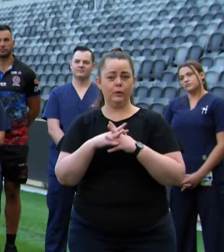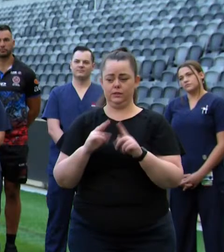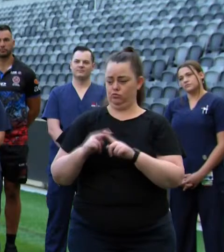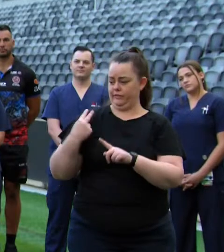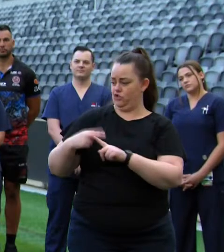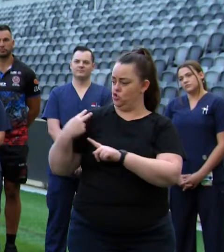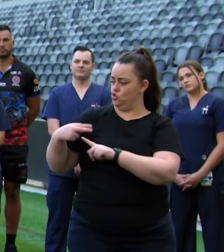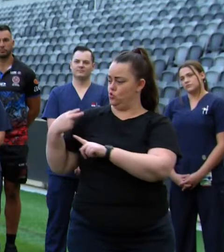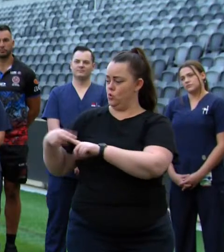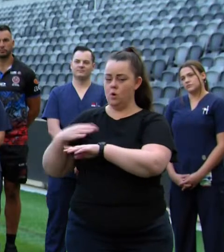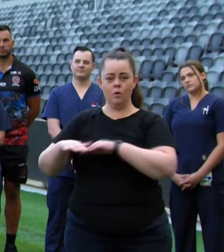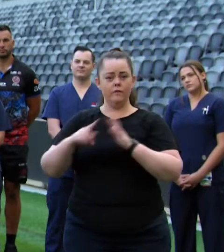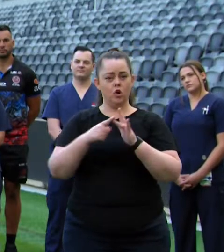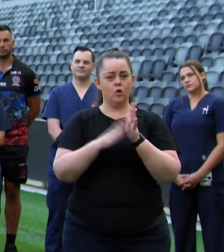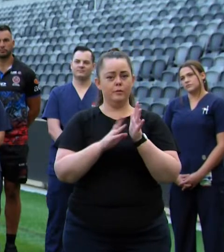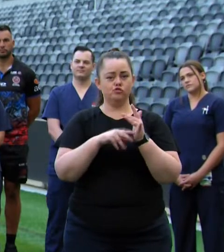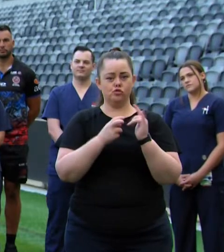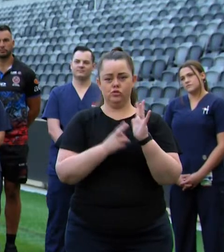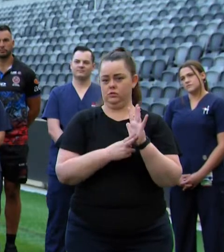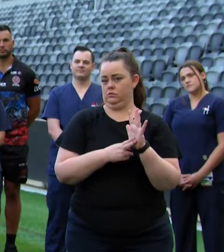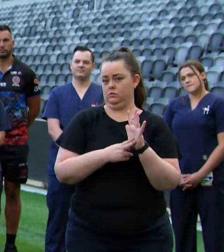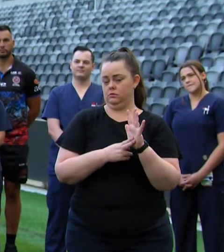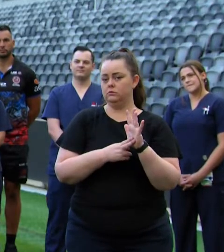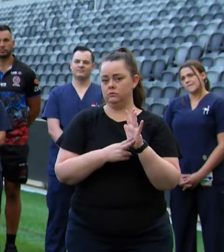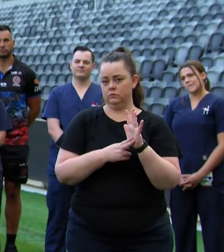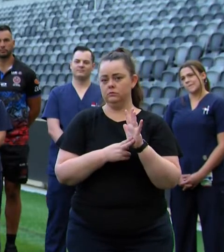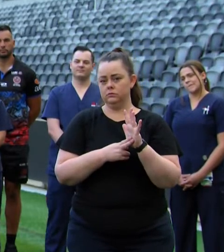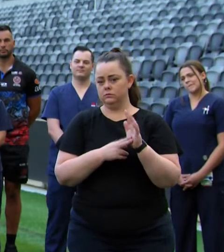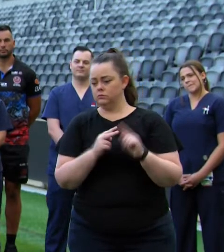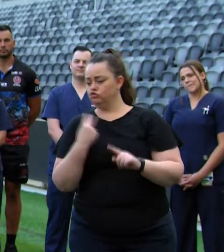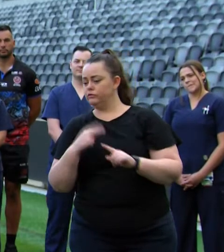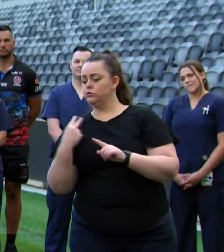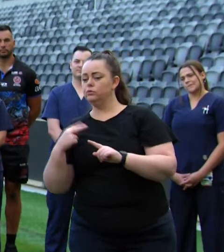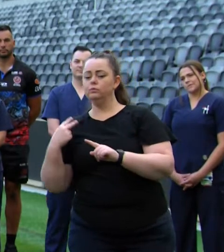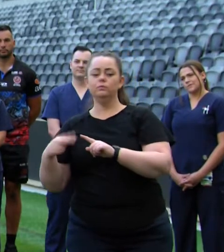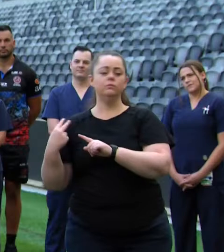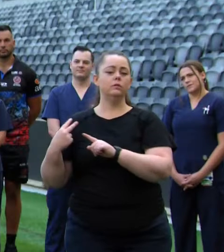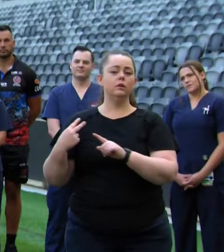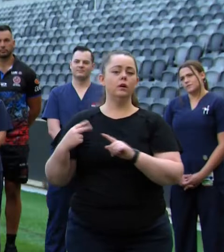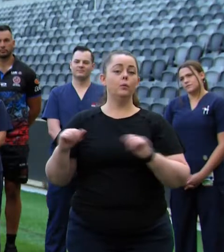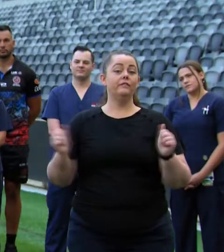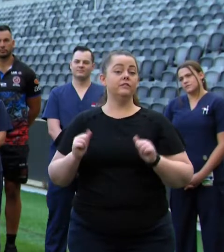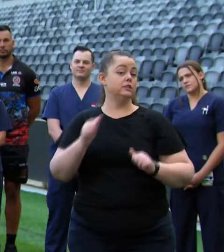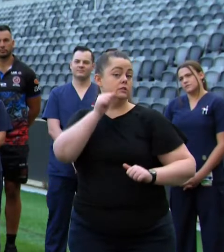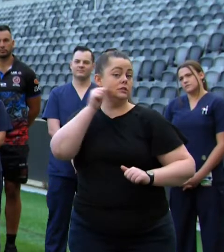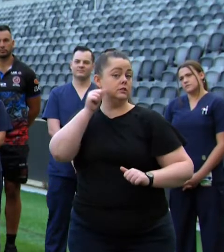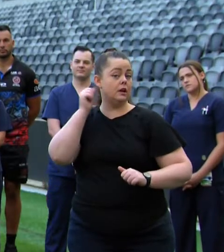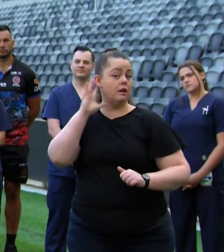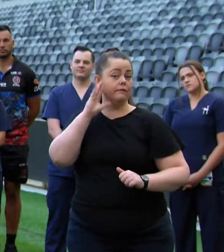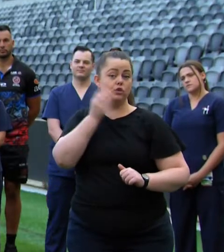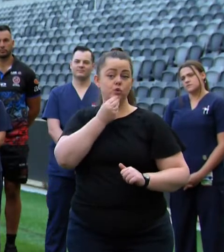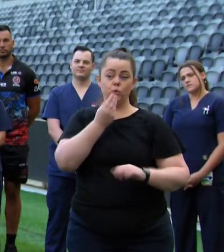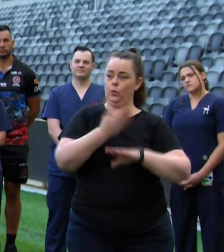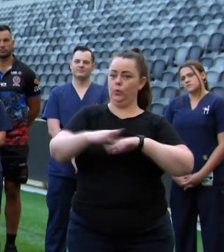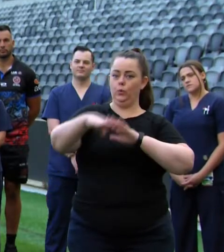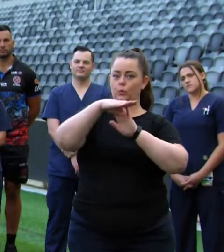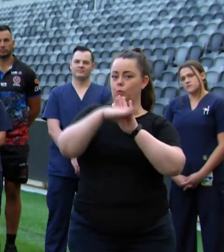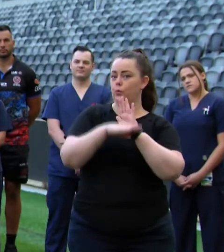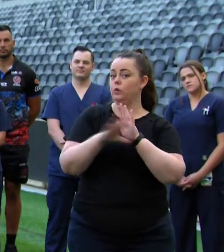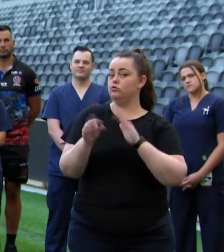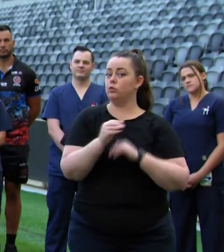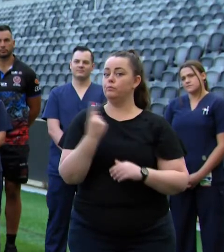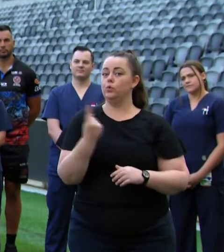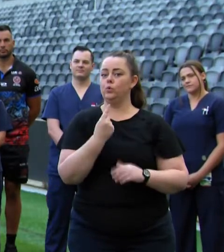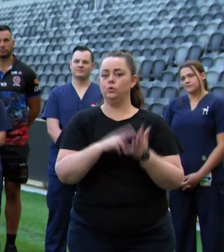some changes actually in the last 2 or 3 weeks already, but new guidance was completed yesterday by Health.